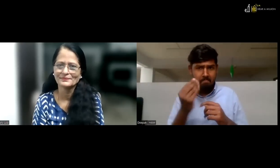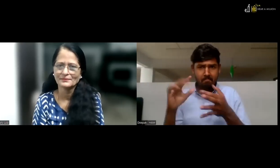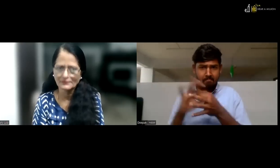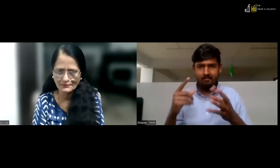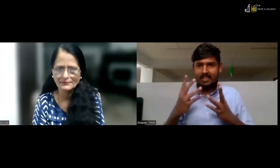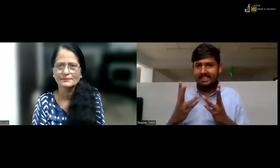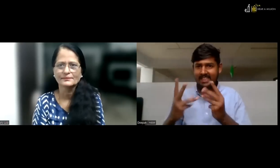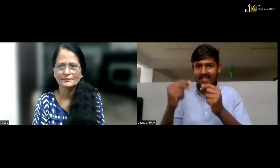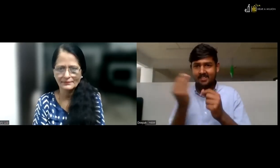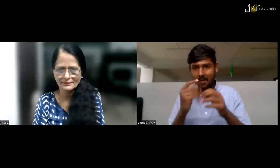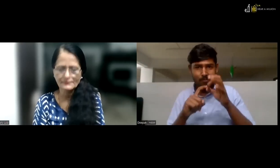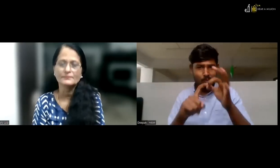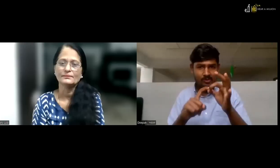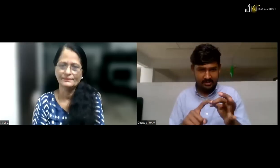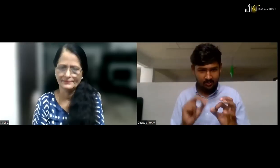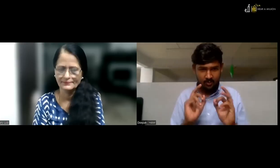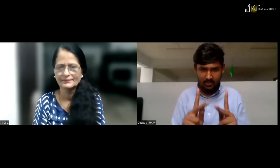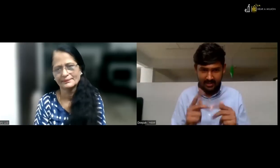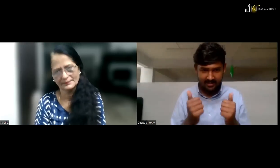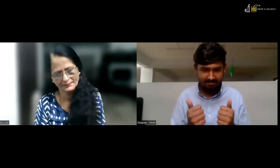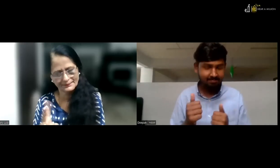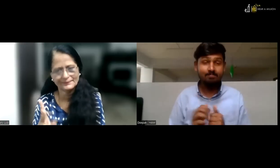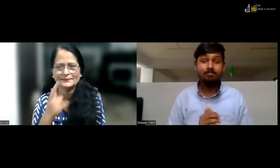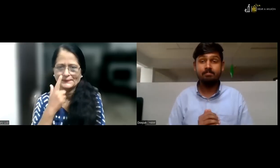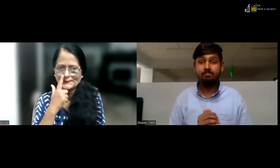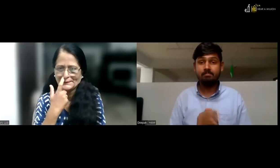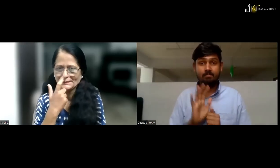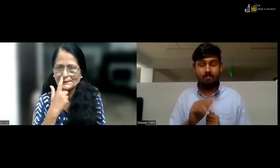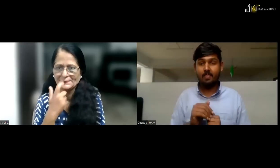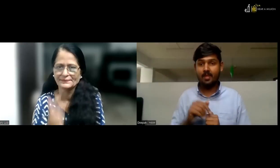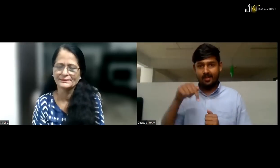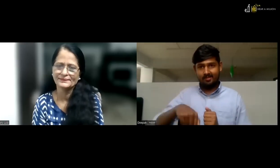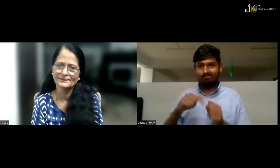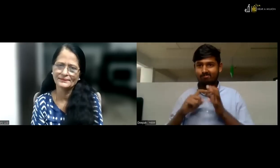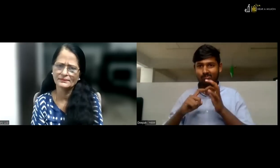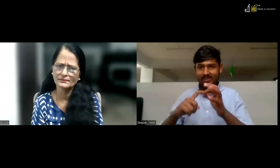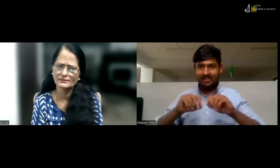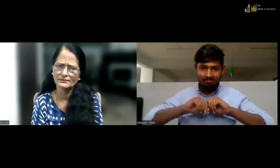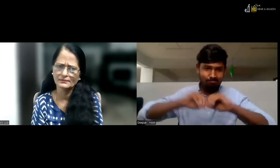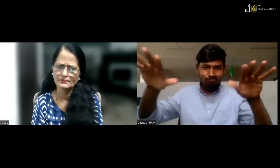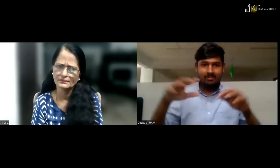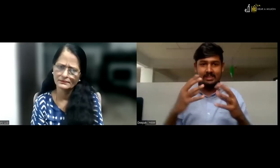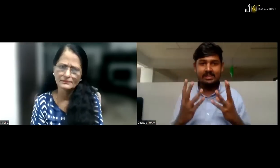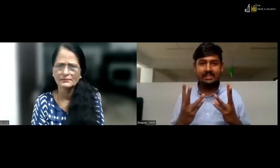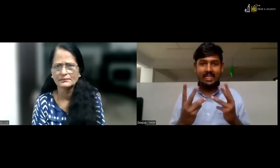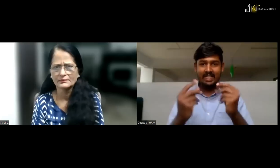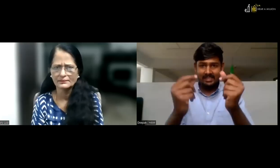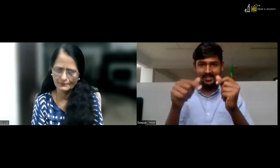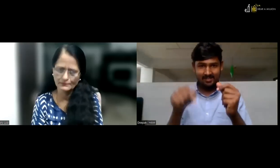you for being here. So regarding the census, I'm going to put up some questions for you.